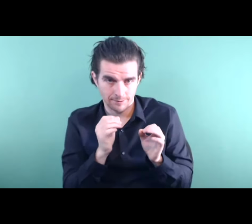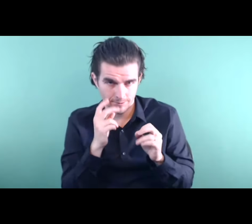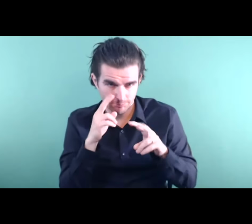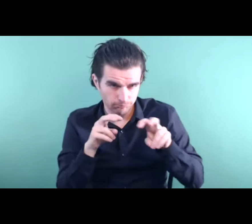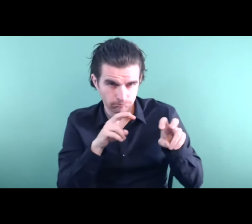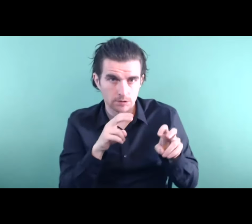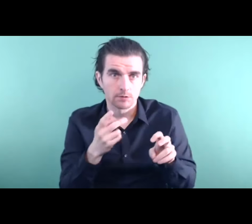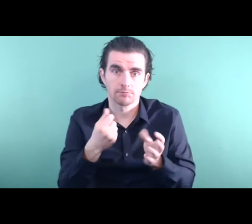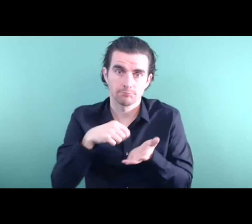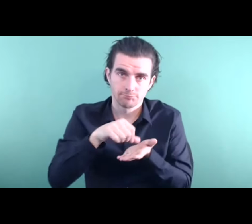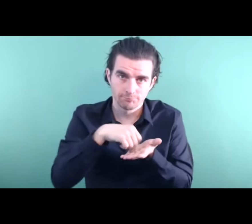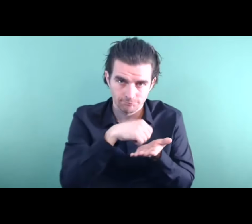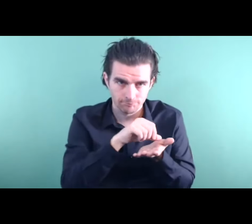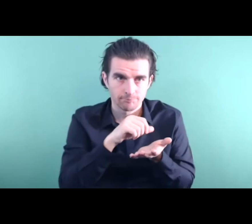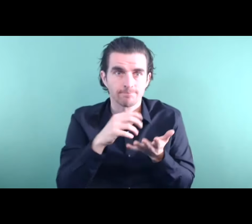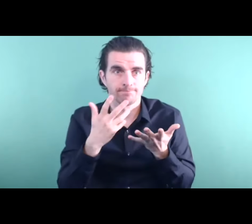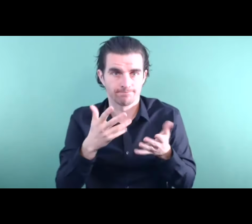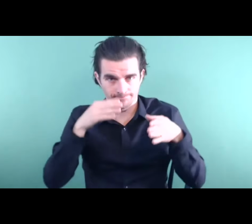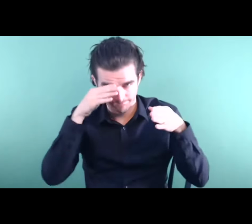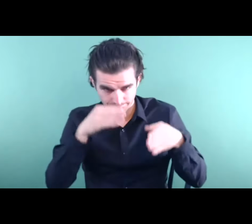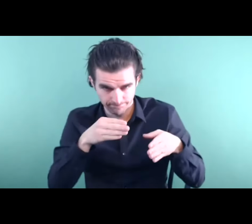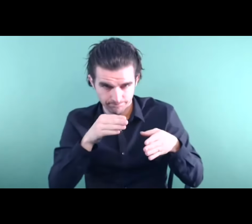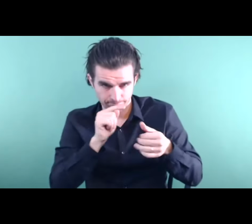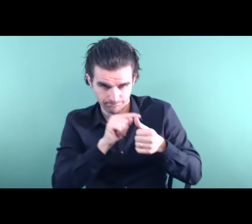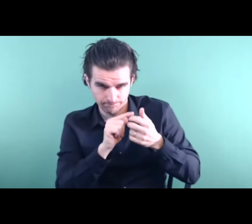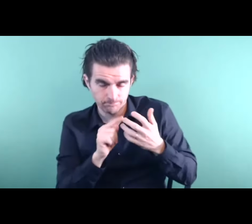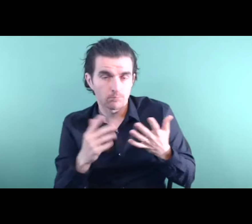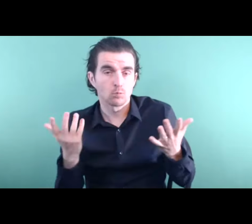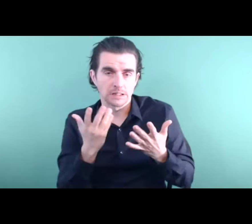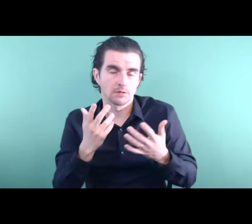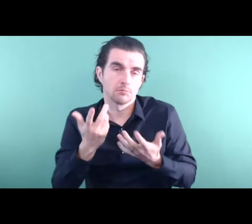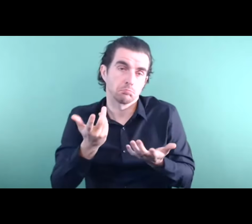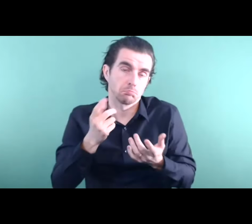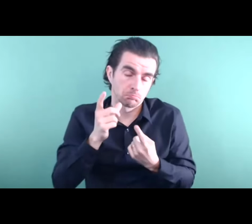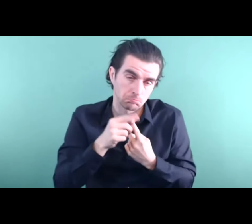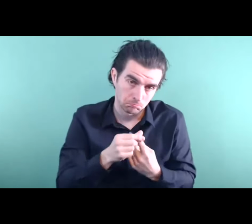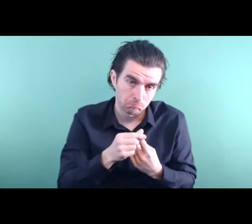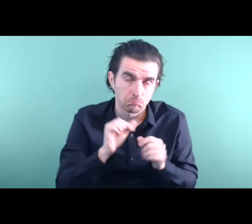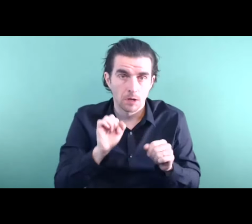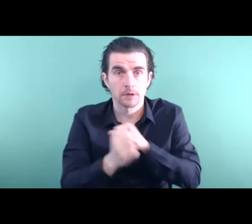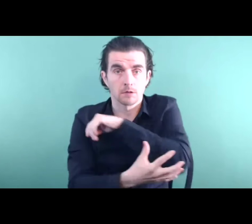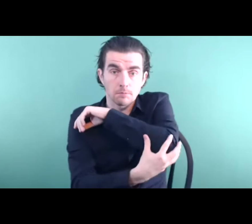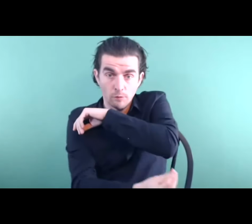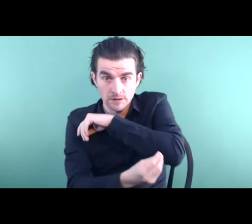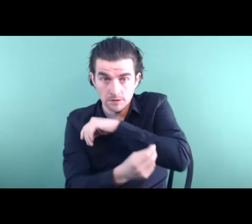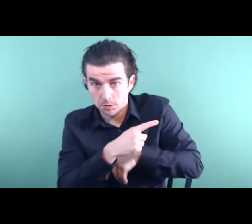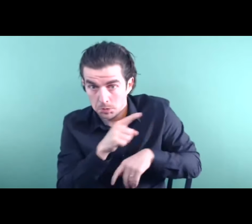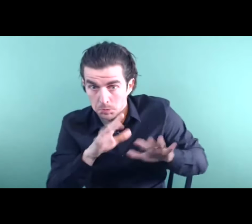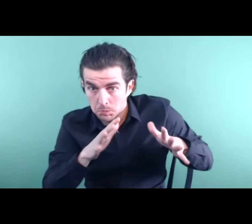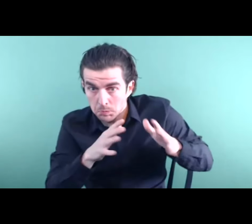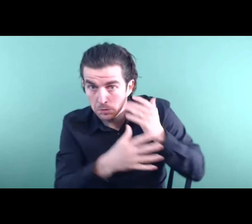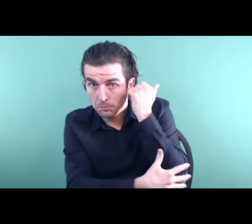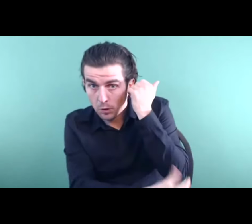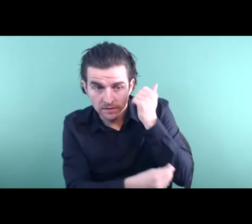much indicators driven. But we have also used a lot of